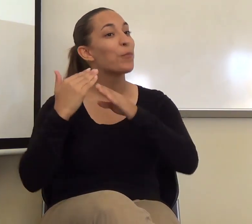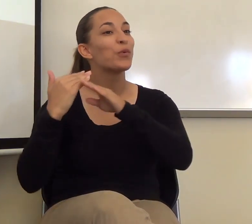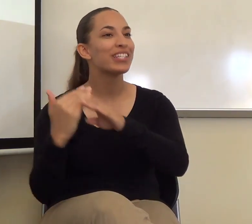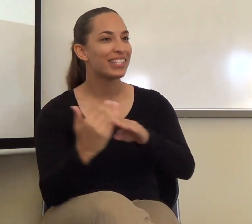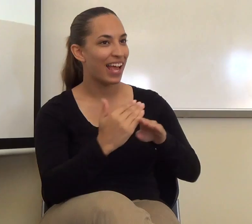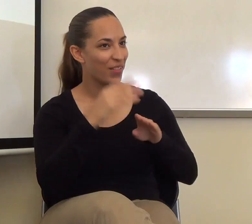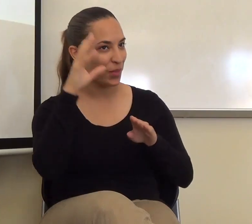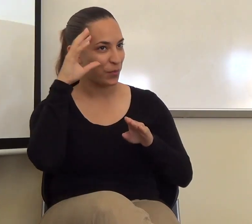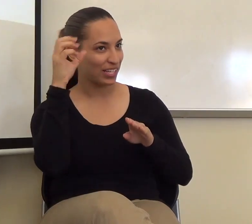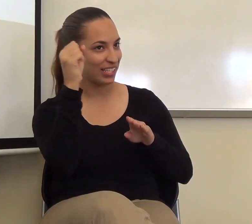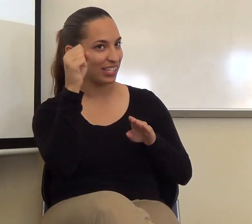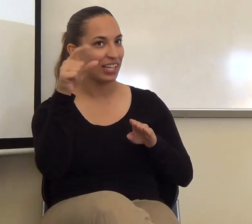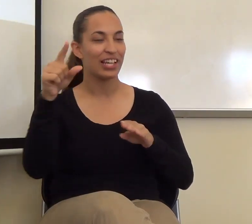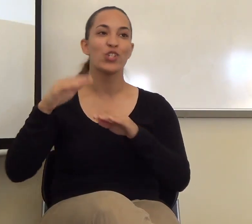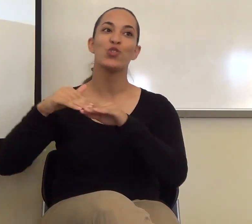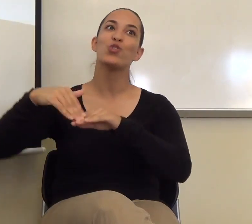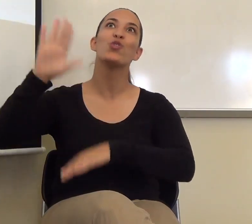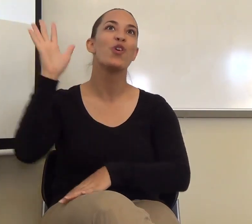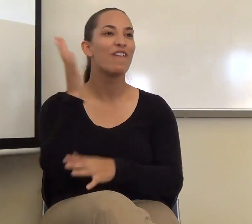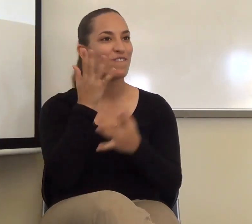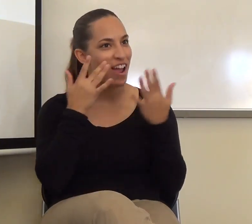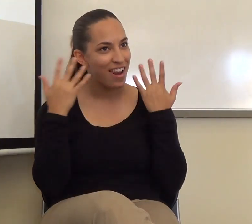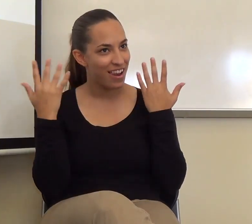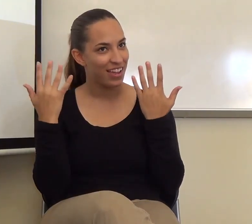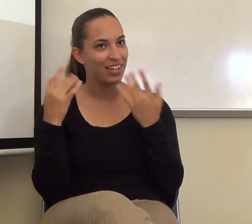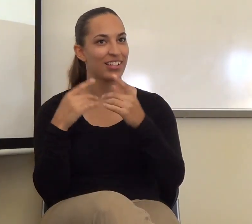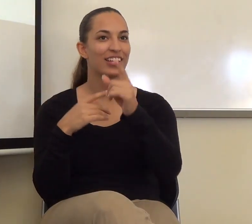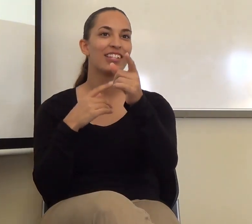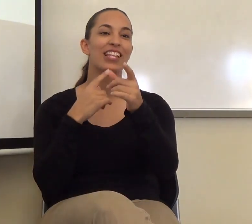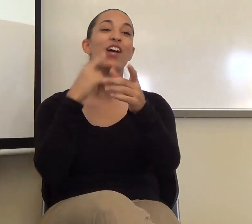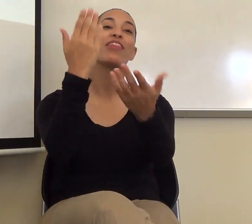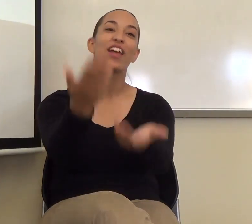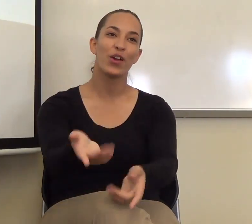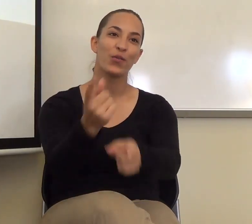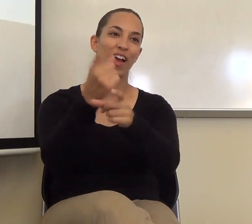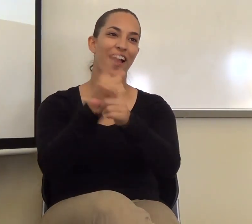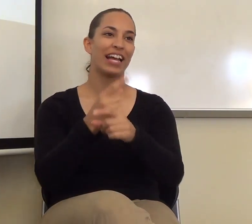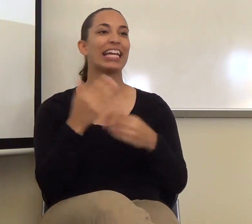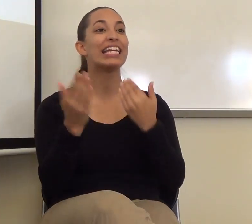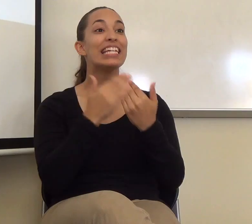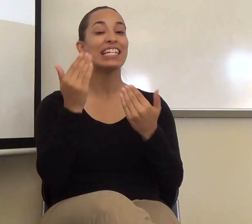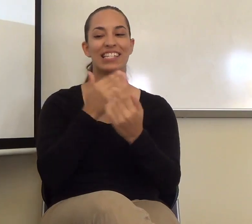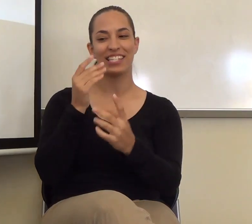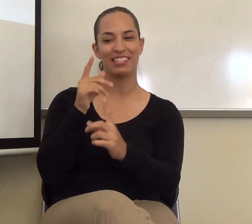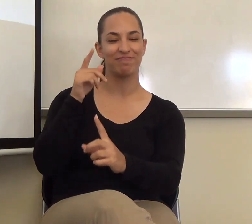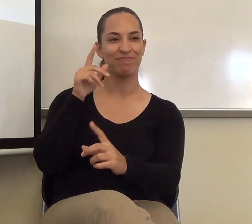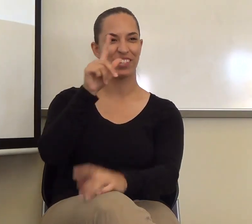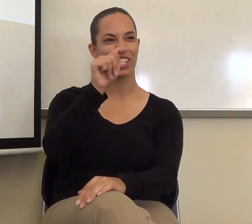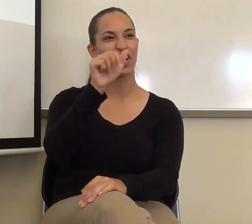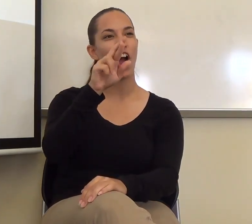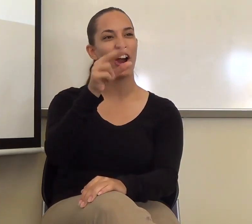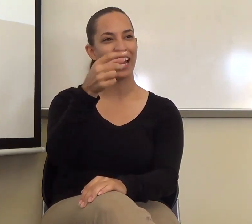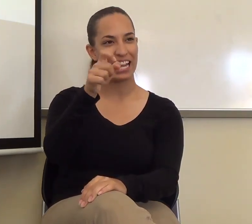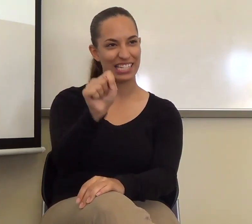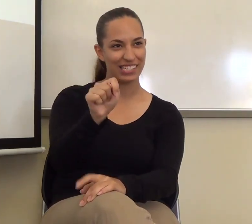And he's too So- friendly. Yeah, oh, there you go. He's an easy Okay, target. That's the clue. This is